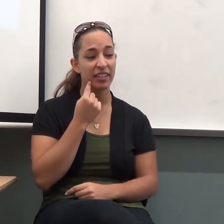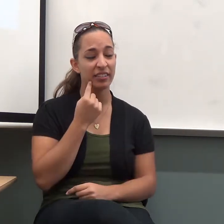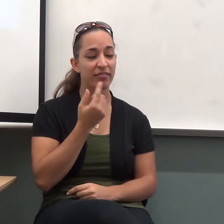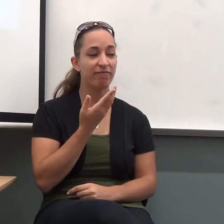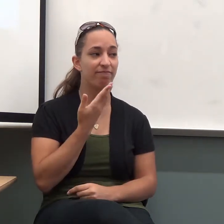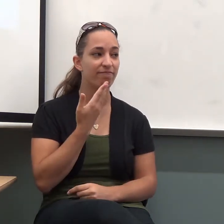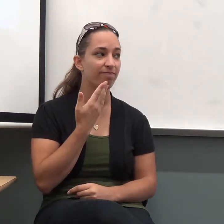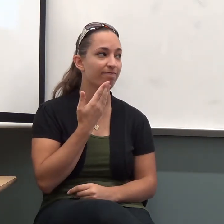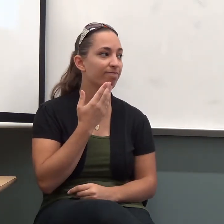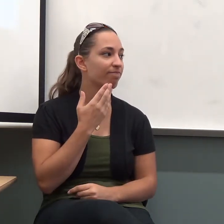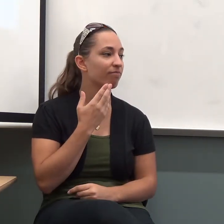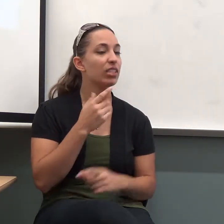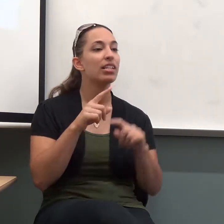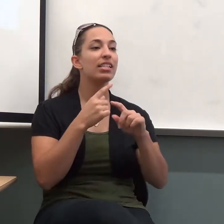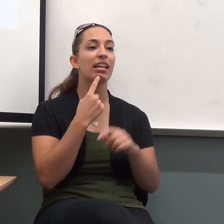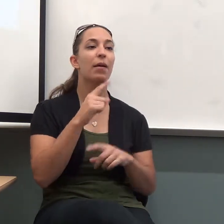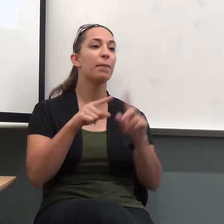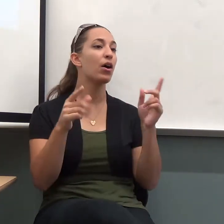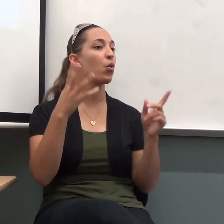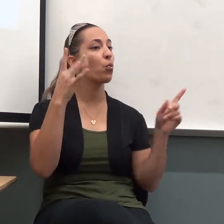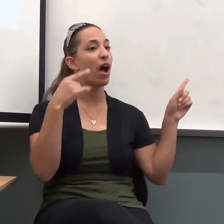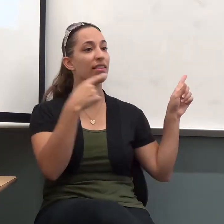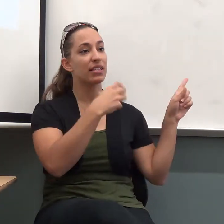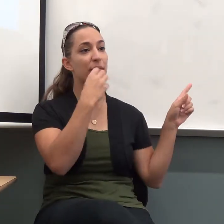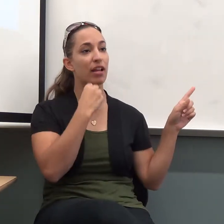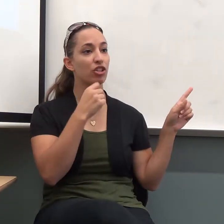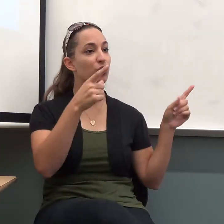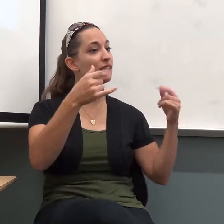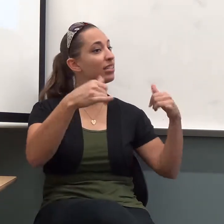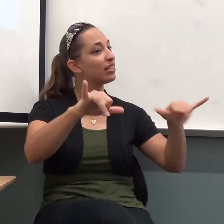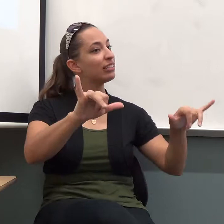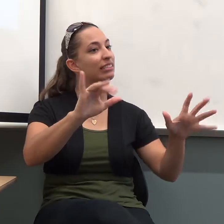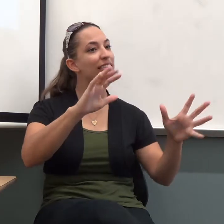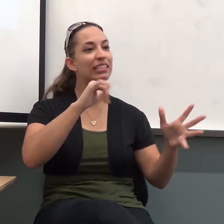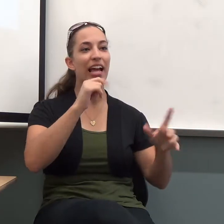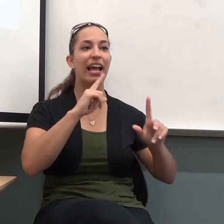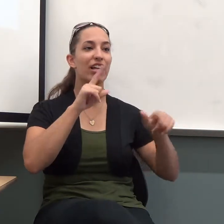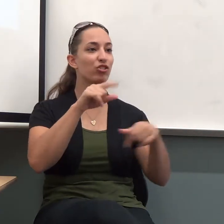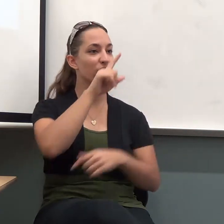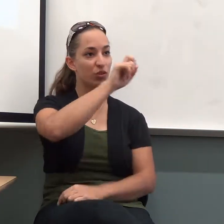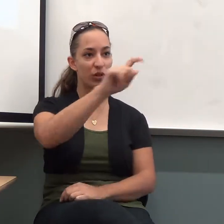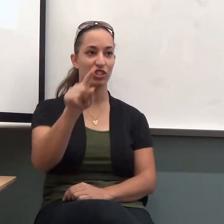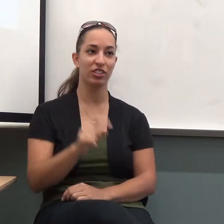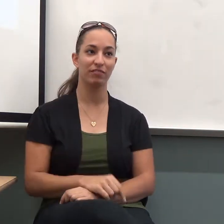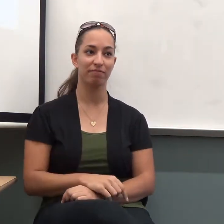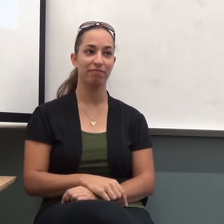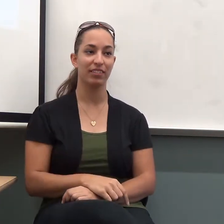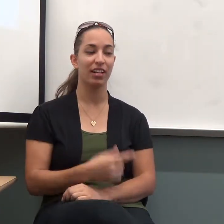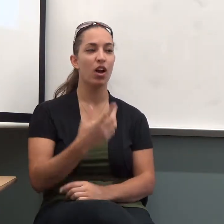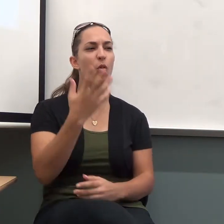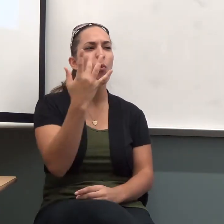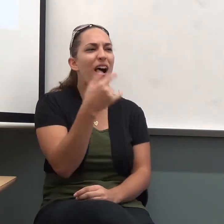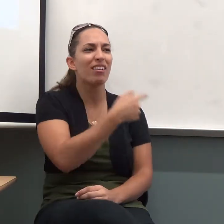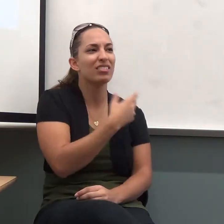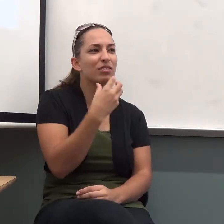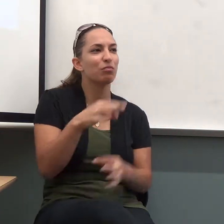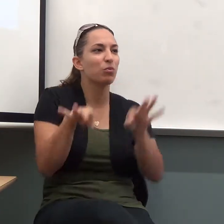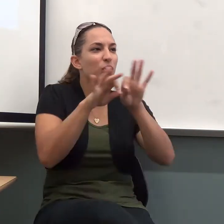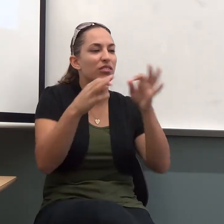Sometimes Why they does give this you money. matter? You guys still are not listening to the question I'm asking. Why does this matter? They give you a lot of candy on